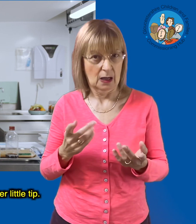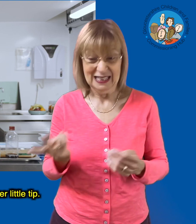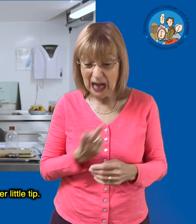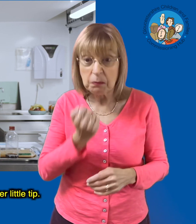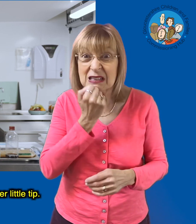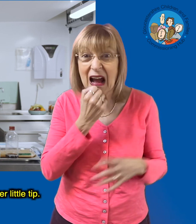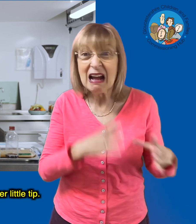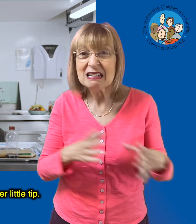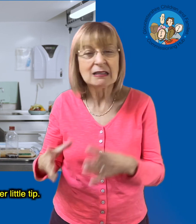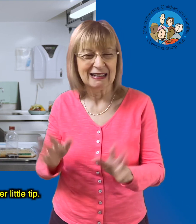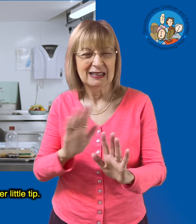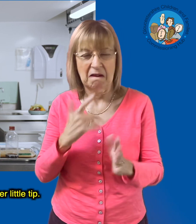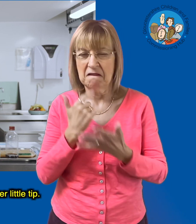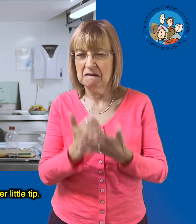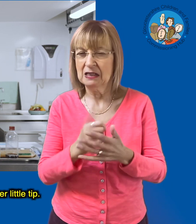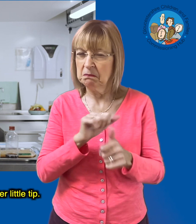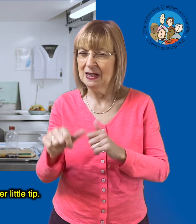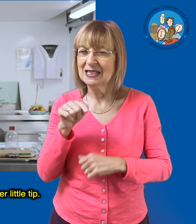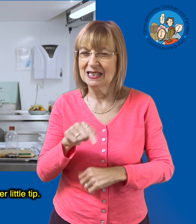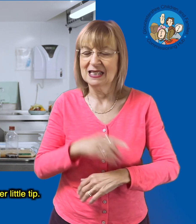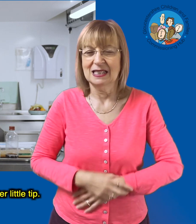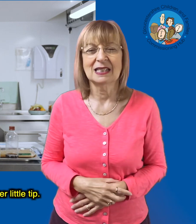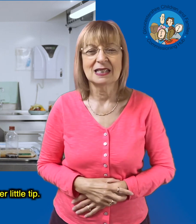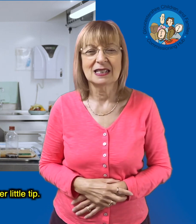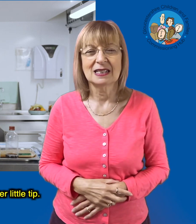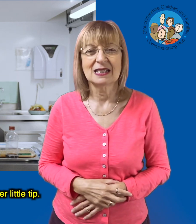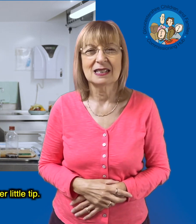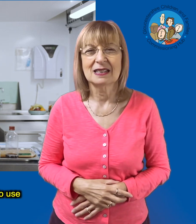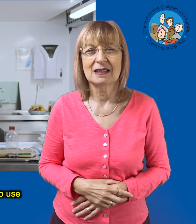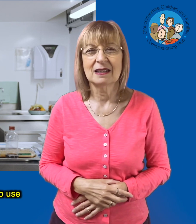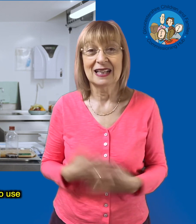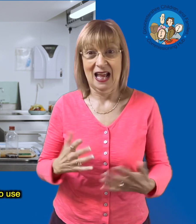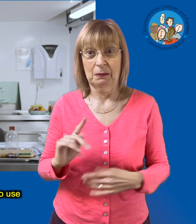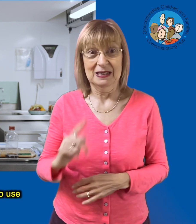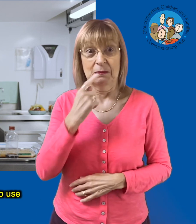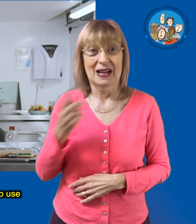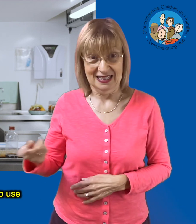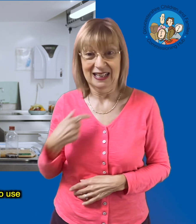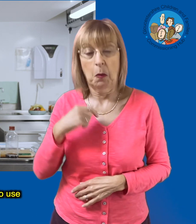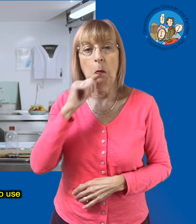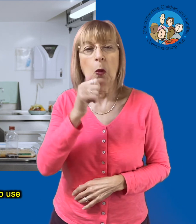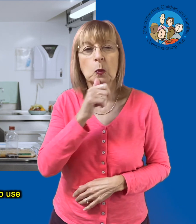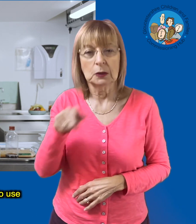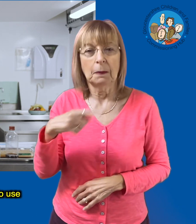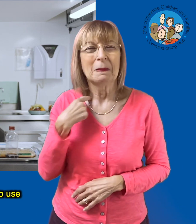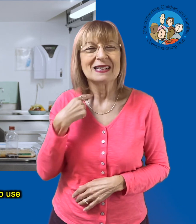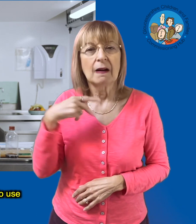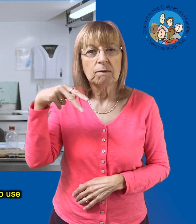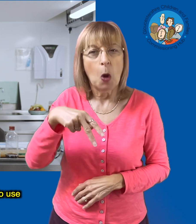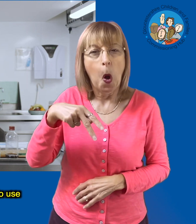child rather than use the same size plate, but that's just another little tip. So I'm going to take the